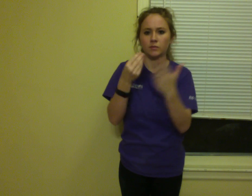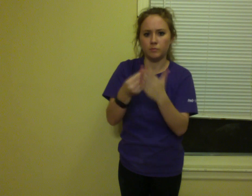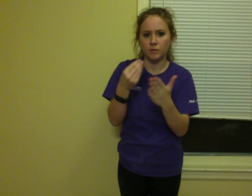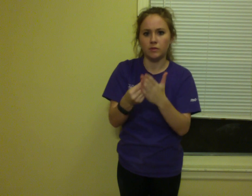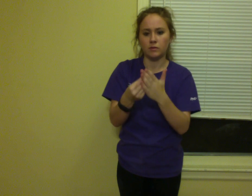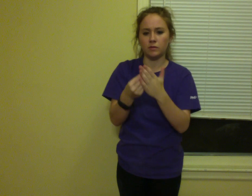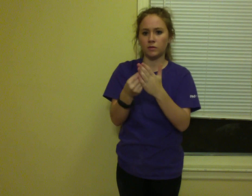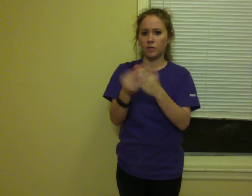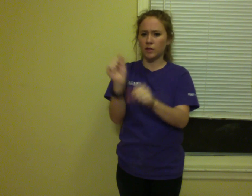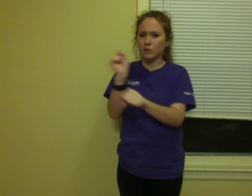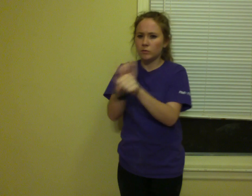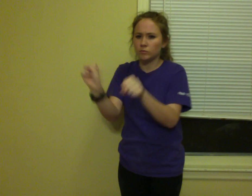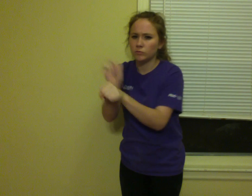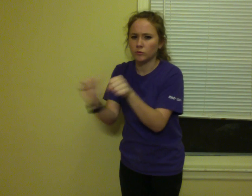enlighten its citizens,